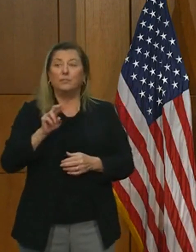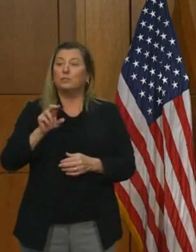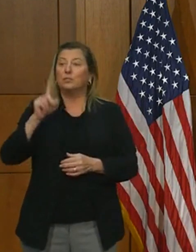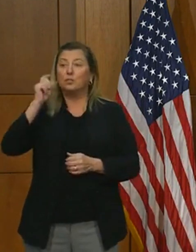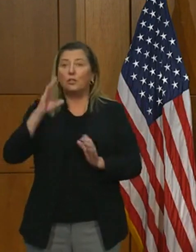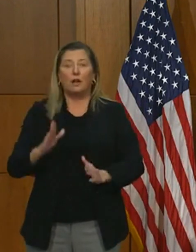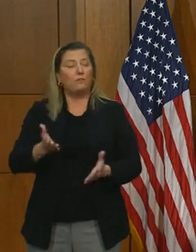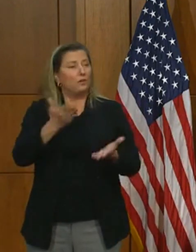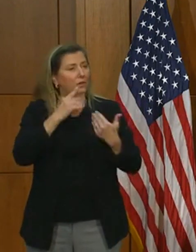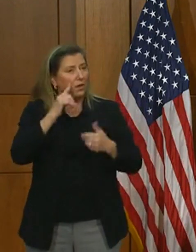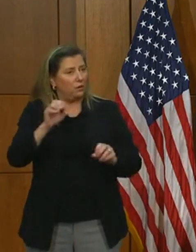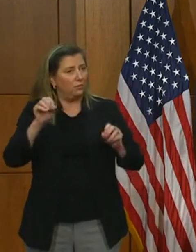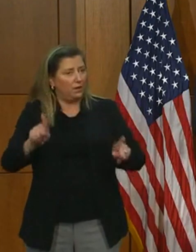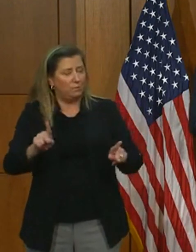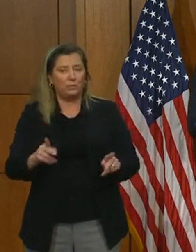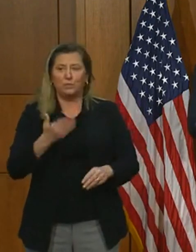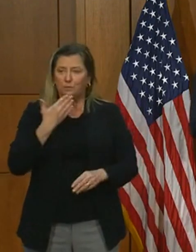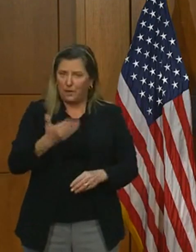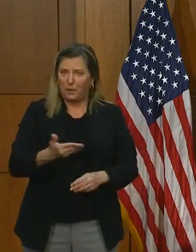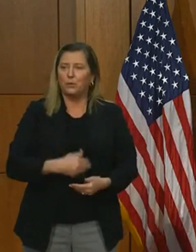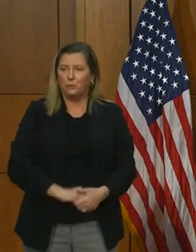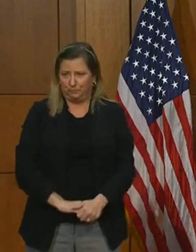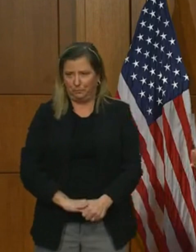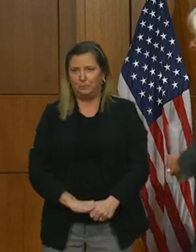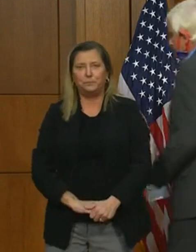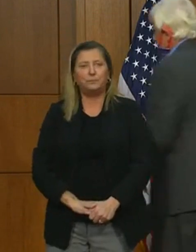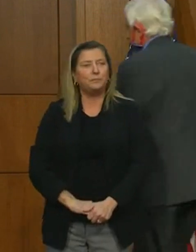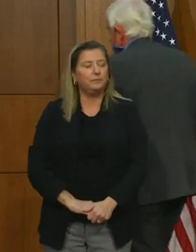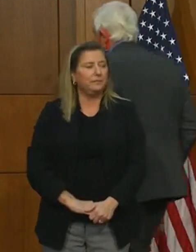you for this opportunity. Thank you. Thank you, Mr. Mayor.